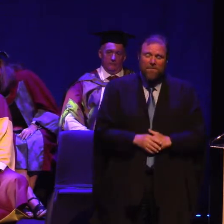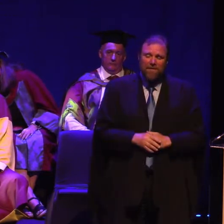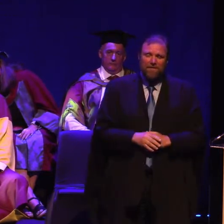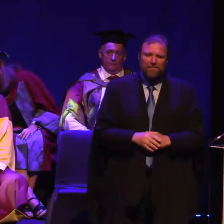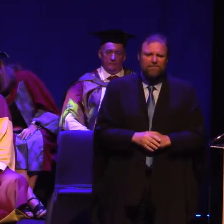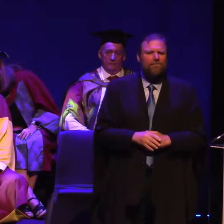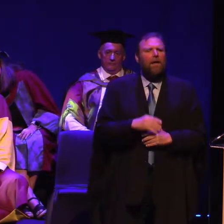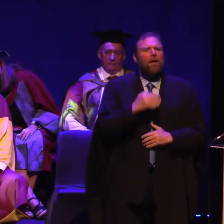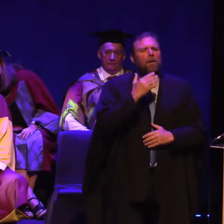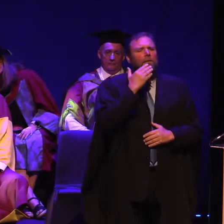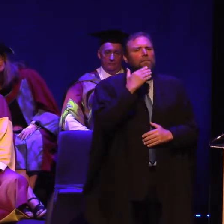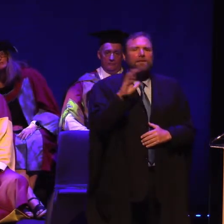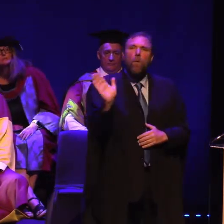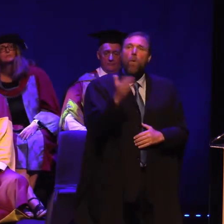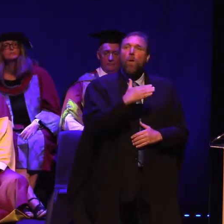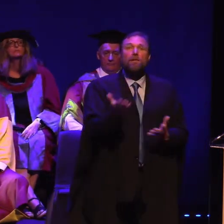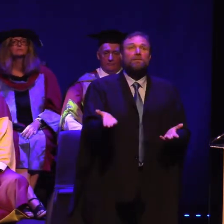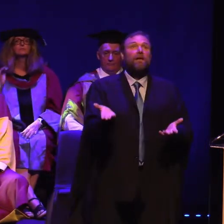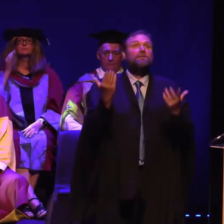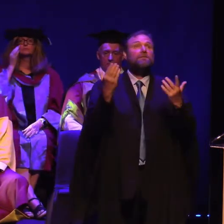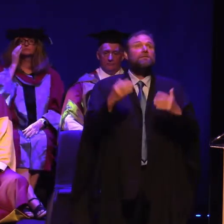Please, can you all stand